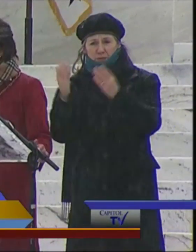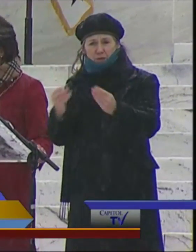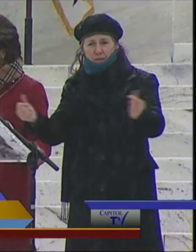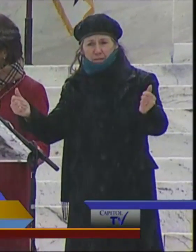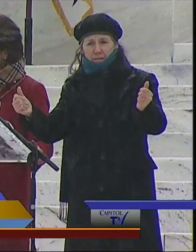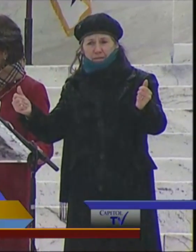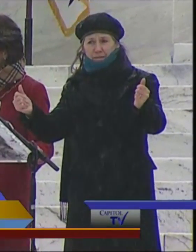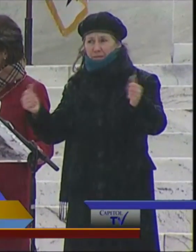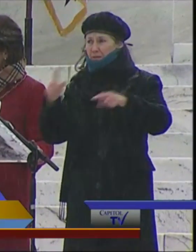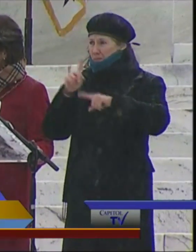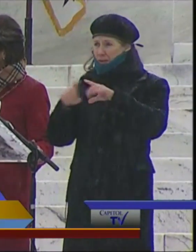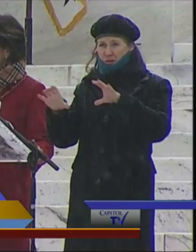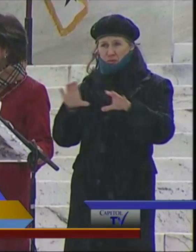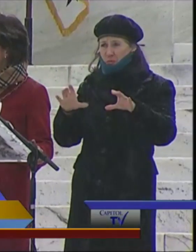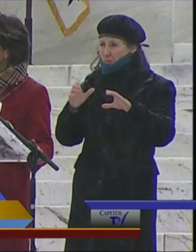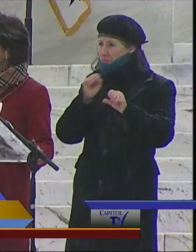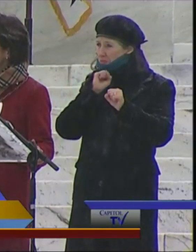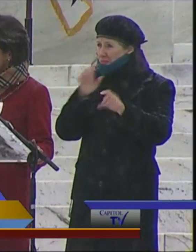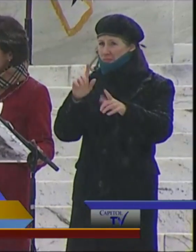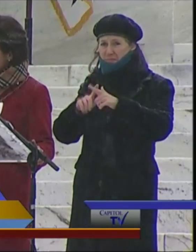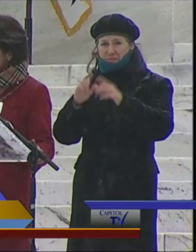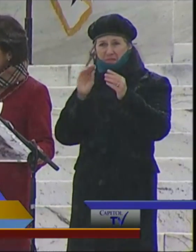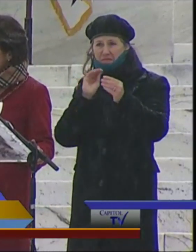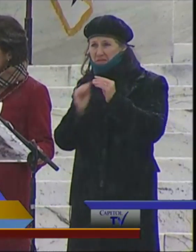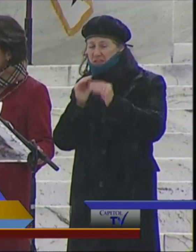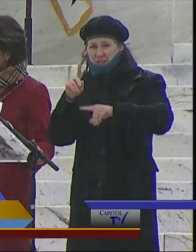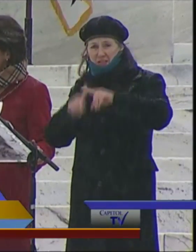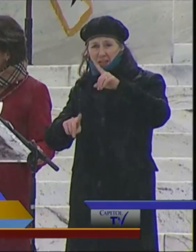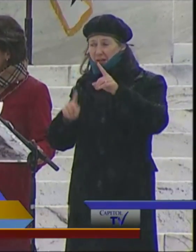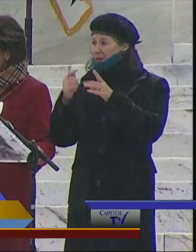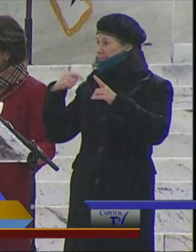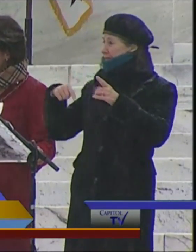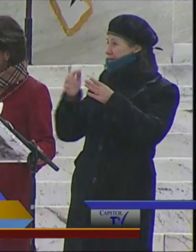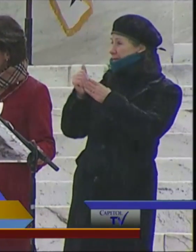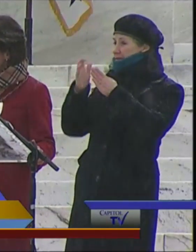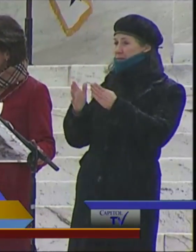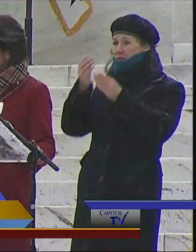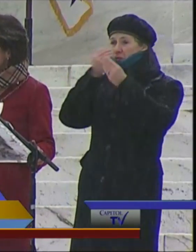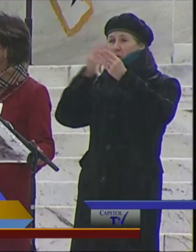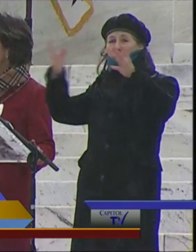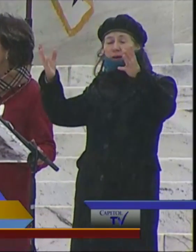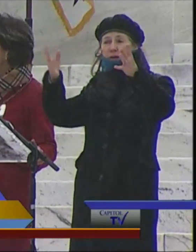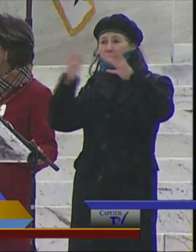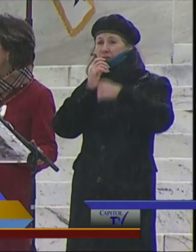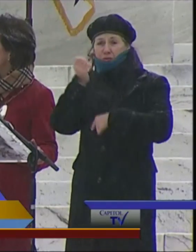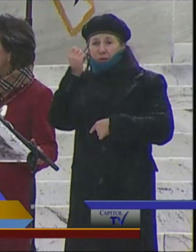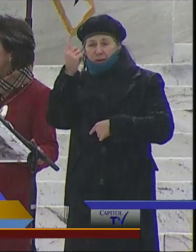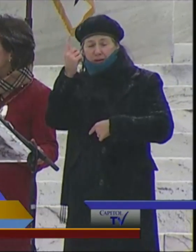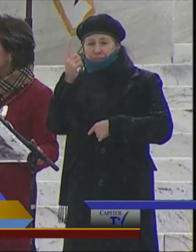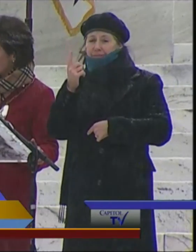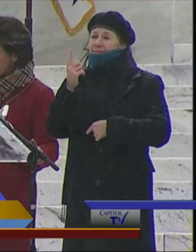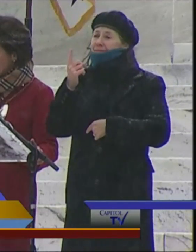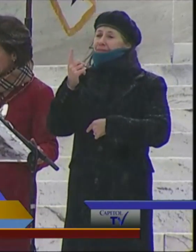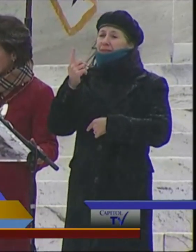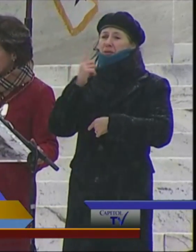can do, and that our leaders don't care, don't get it, or are rendered ineffective by a broken system which caters to the few,